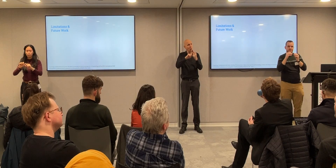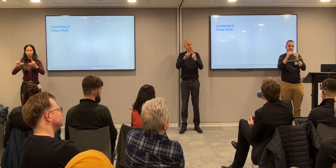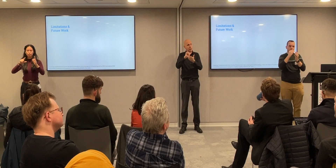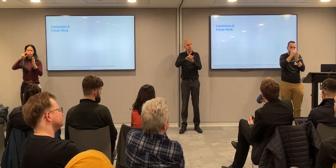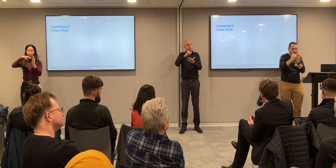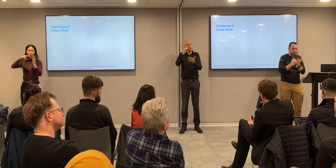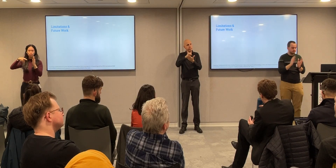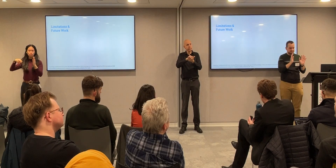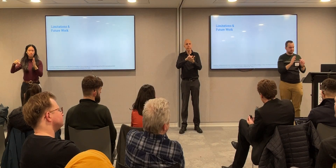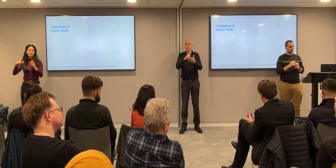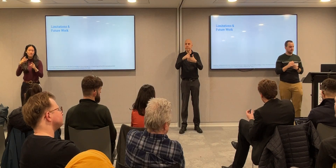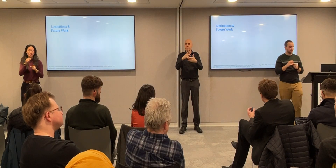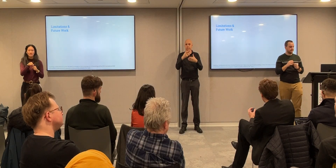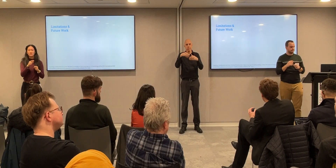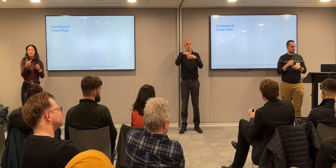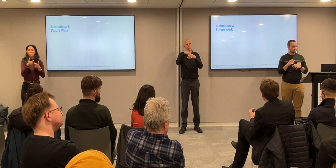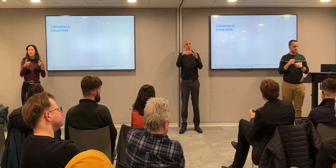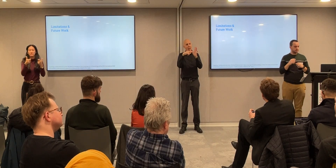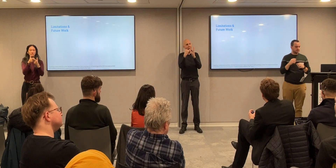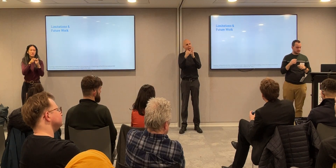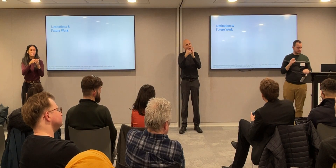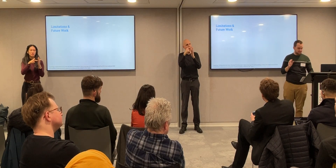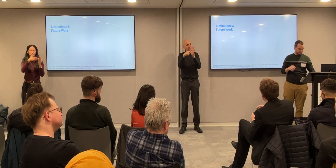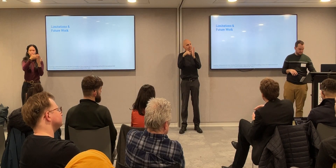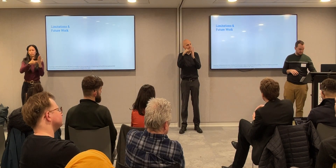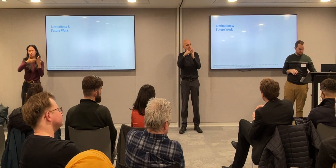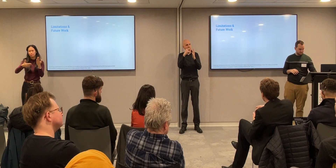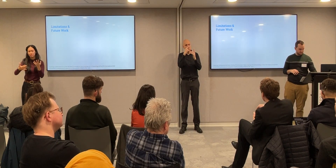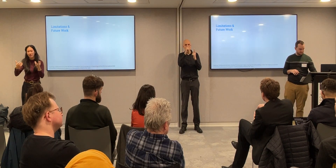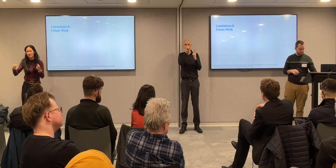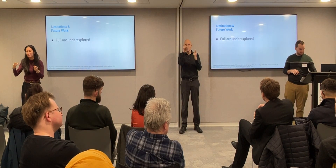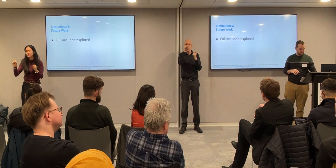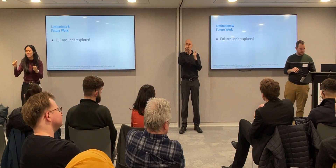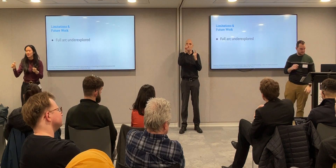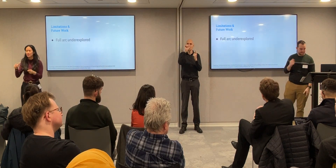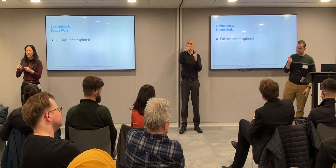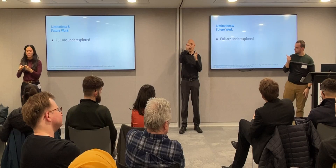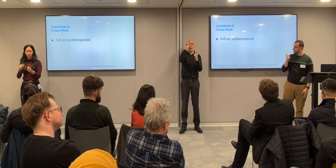from Assets, and you can find all the details there.